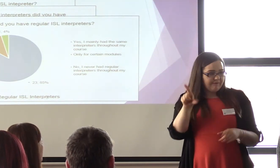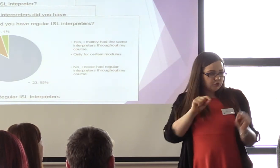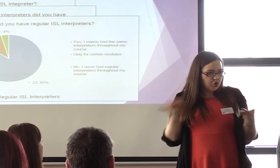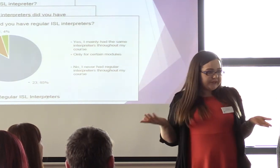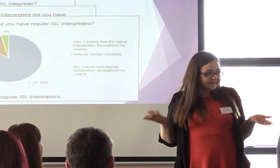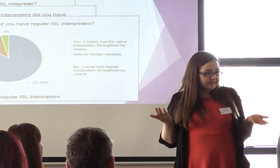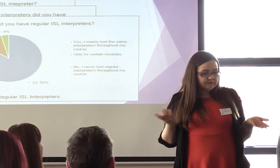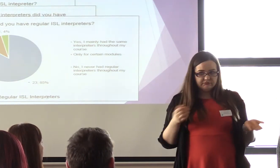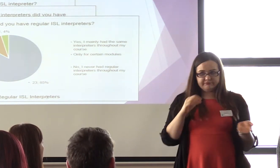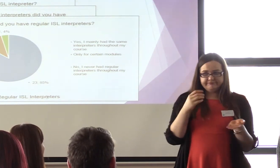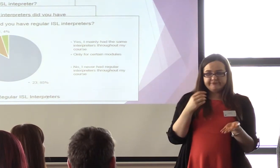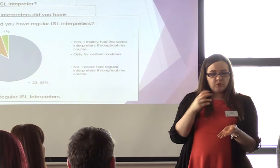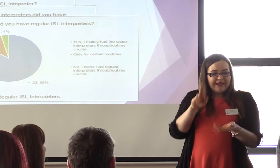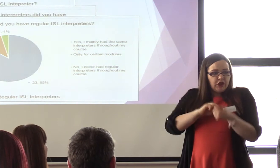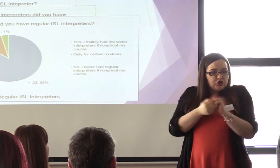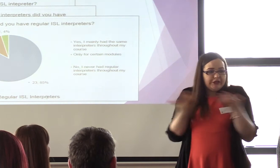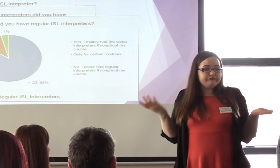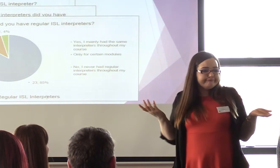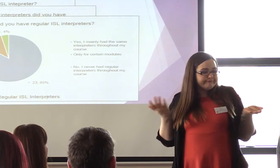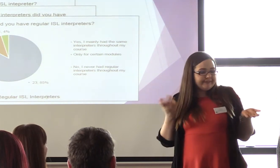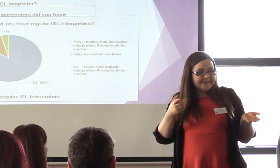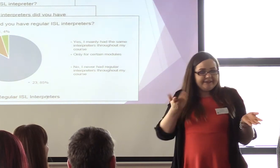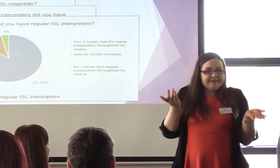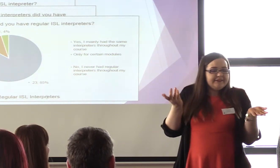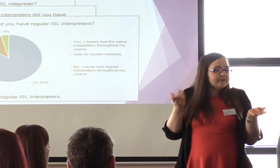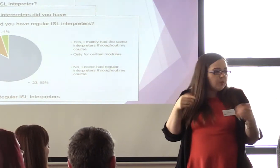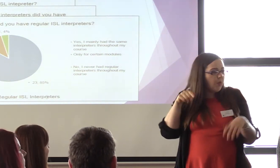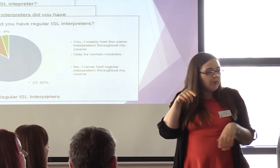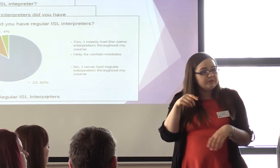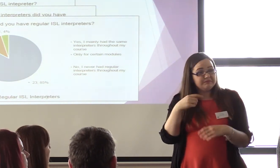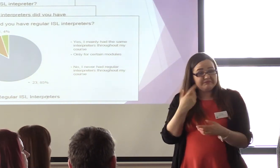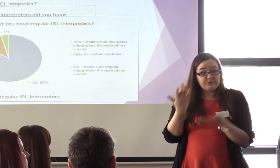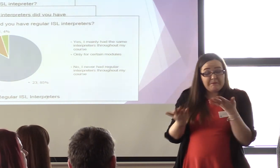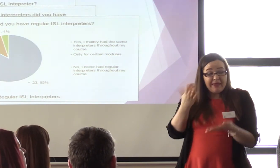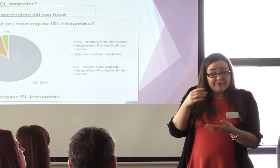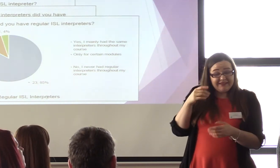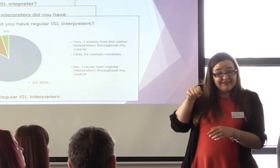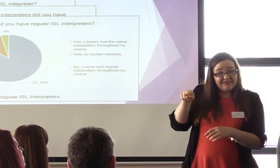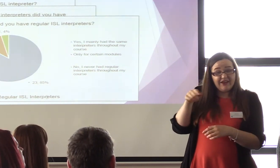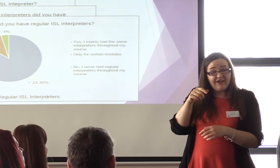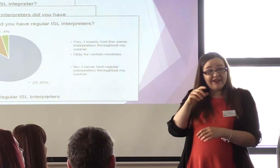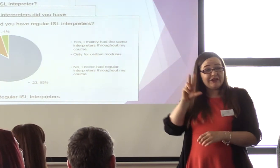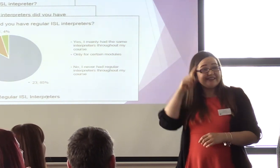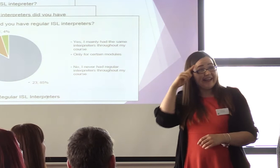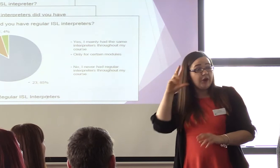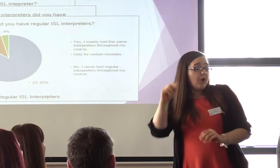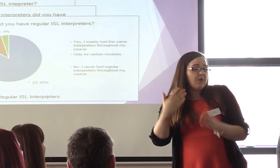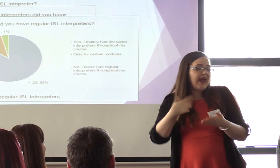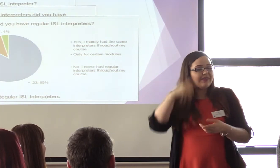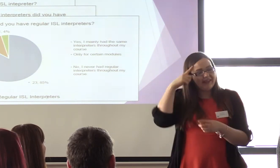they didn't feel that it was because they didn't have a choice, they couldn't change it. There was nothing that they could do in relation to that. So maybe,